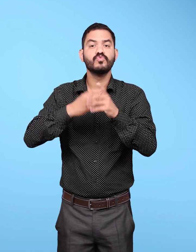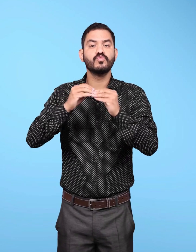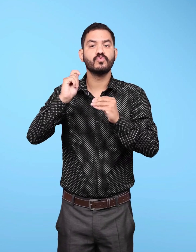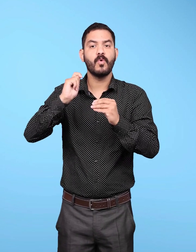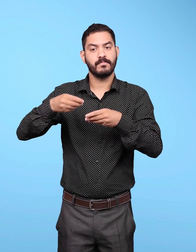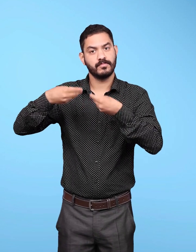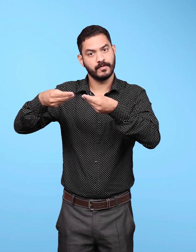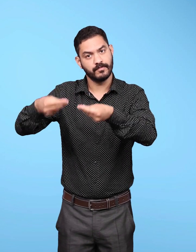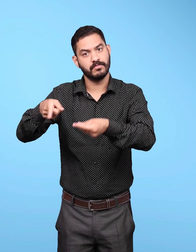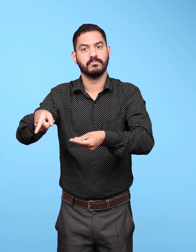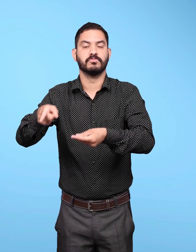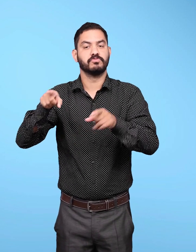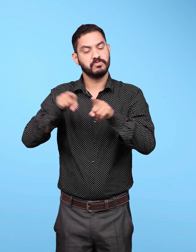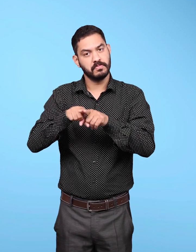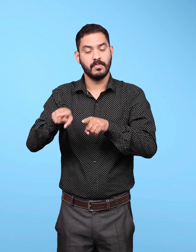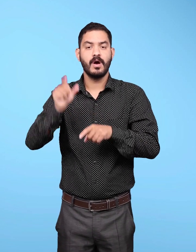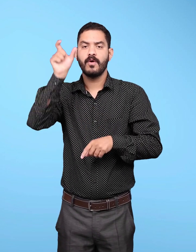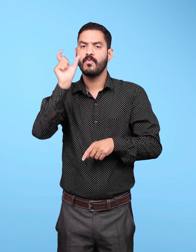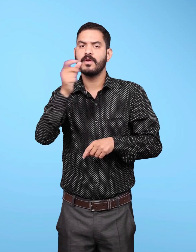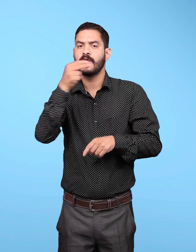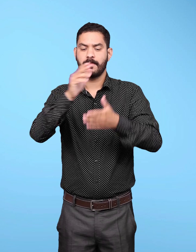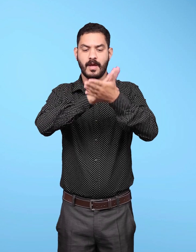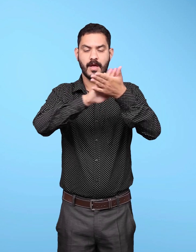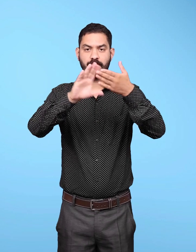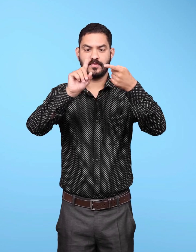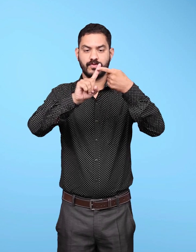In other words, the post was hereditary.